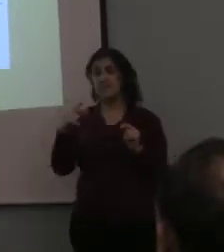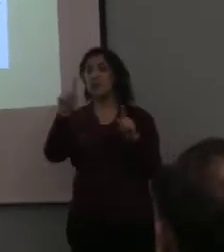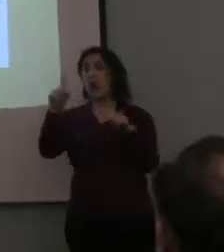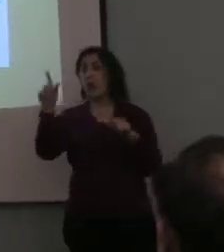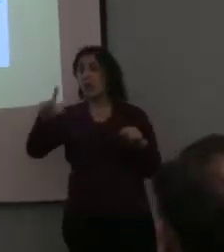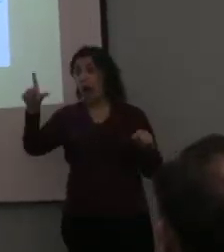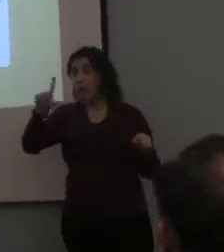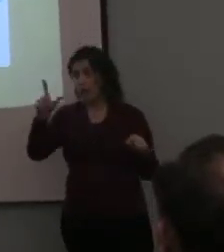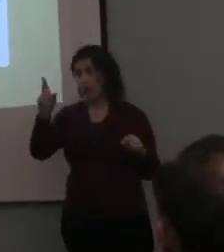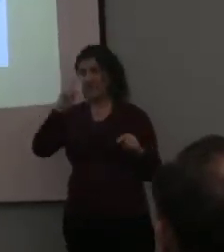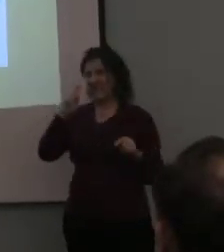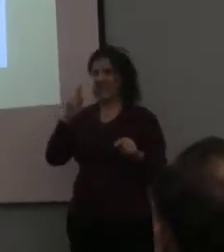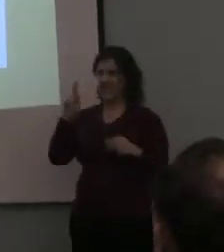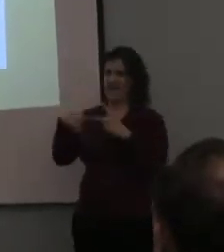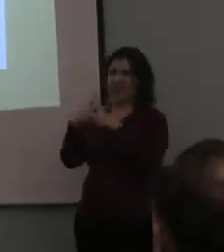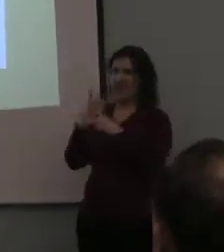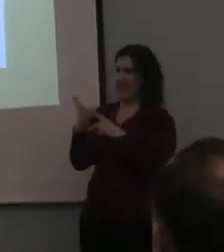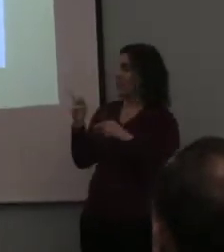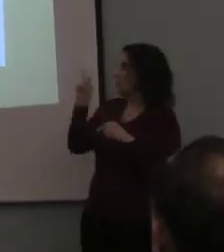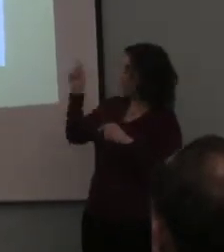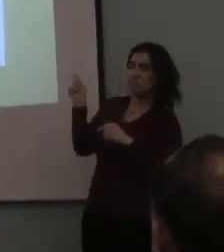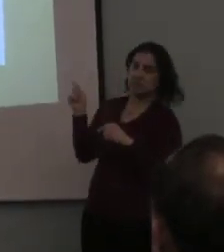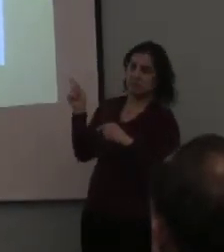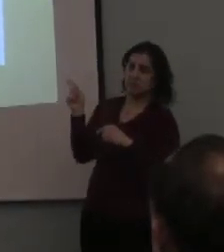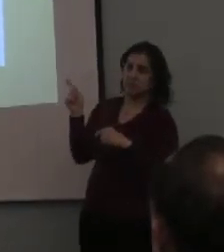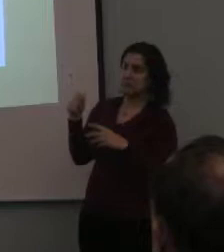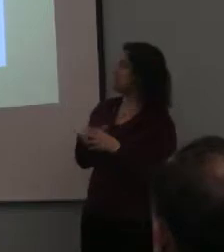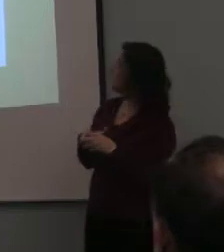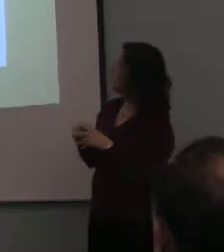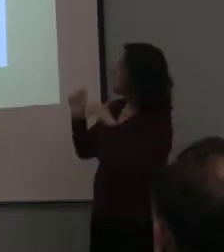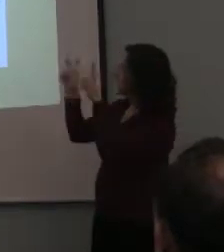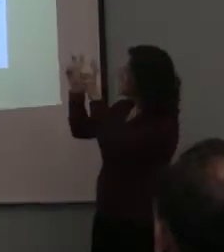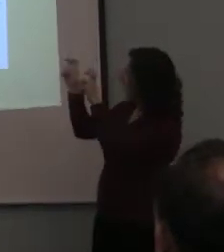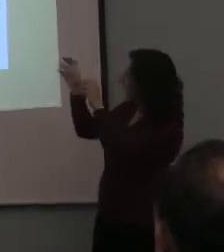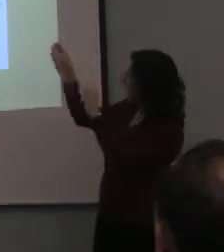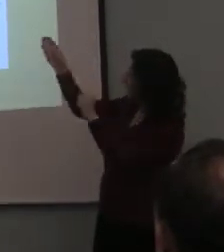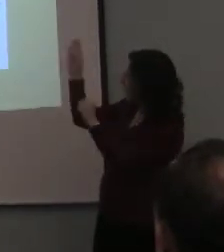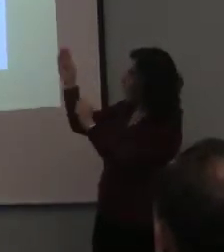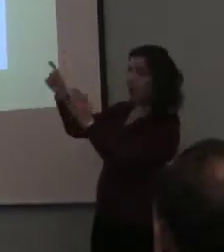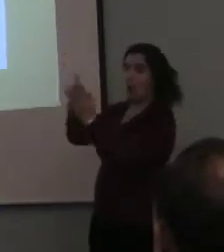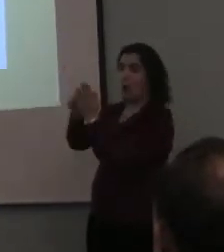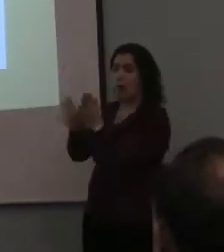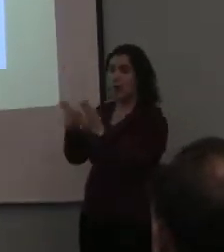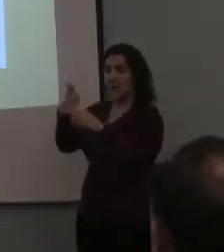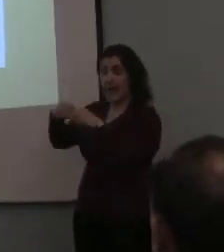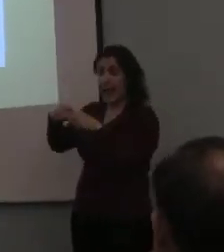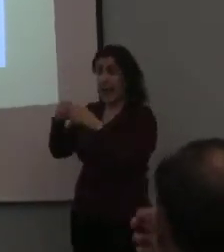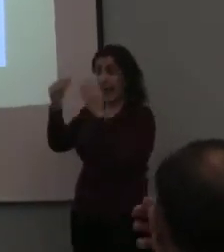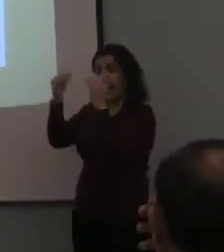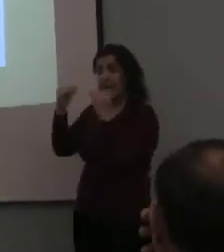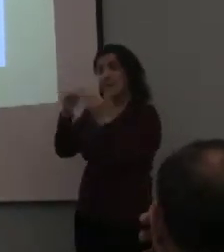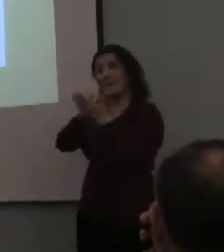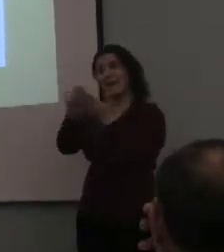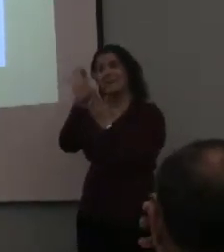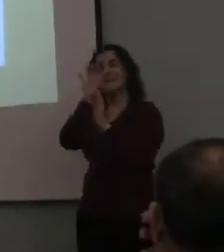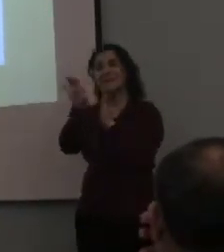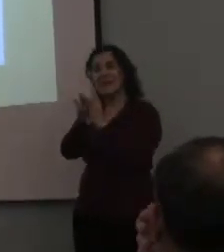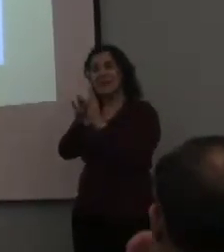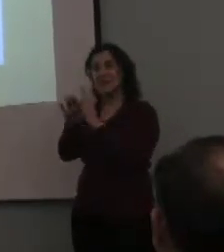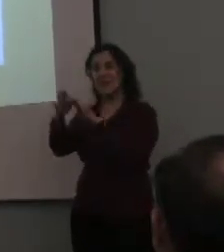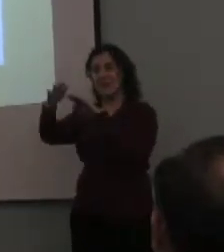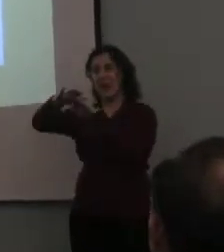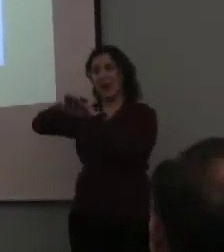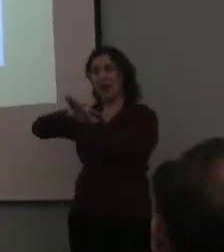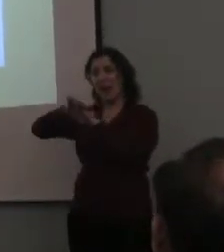public library. In the catalog, we have a title, we have our author, we have a nice picture of the